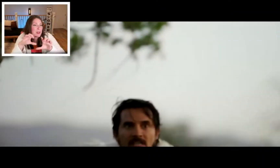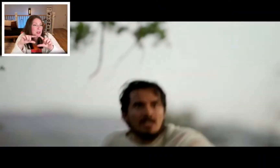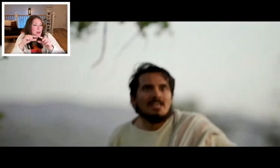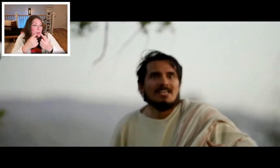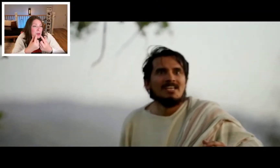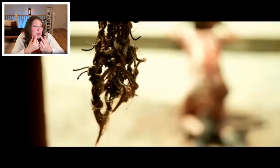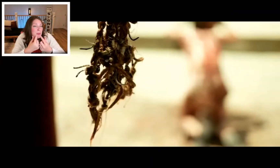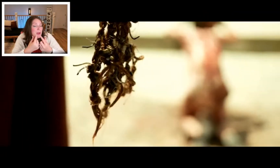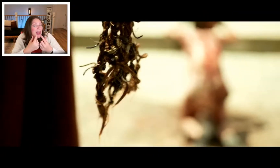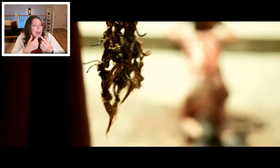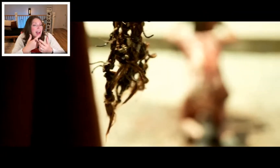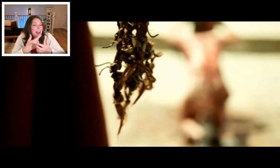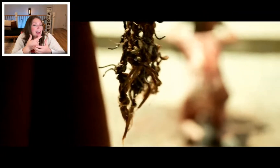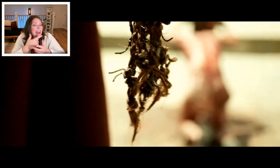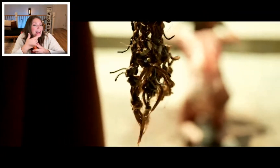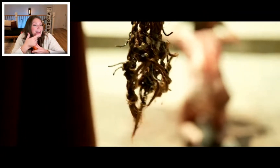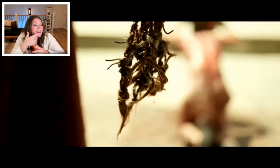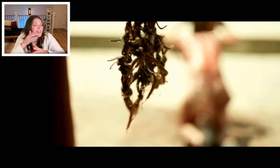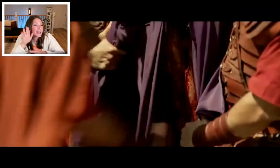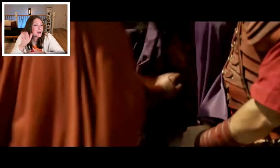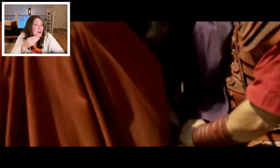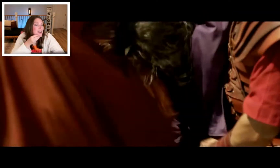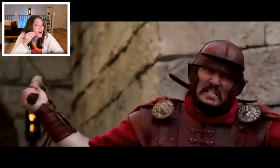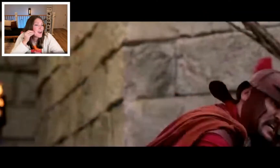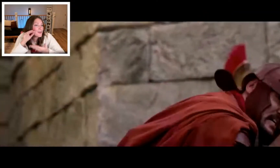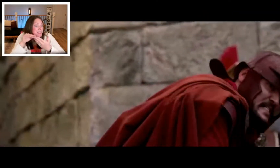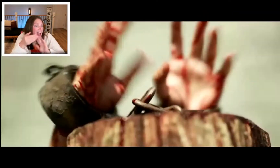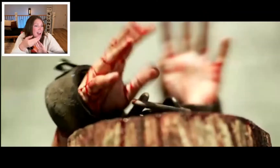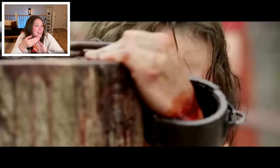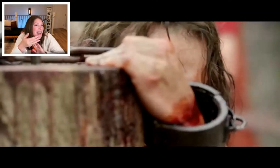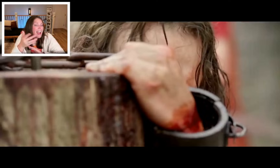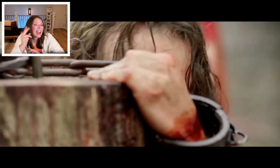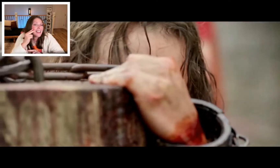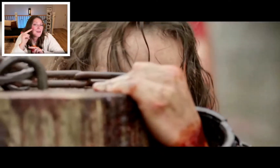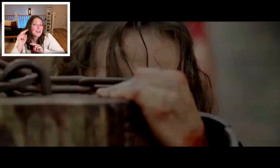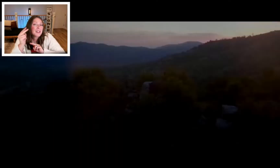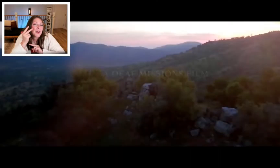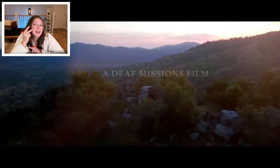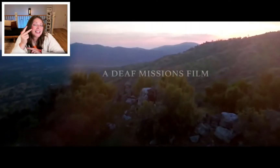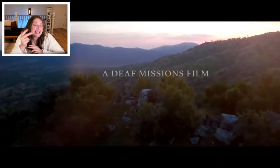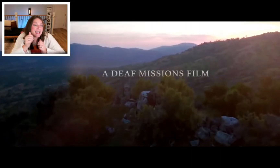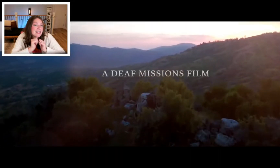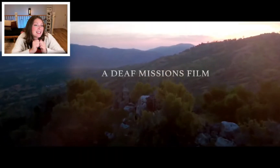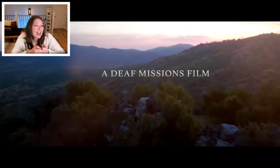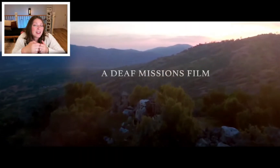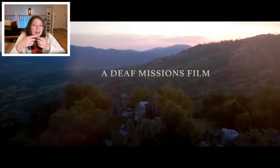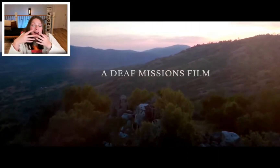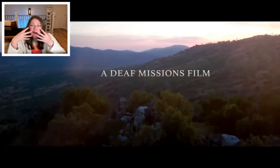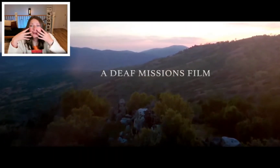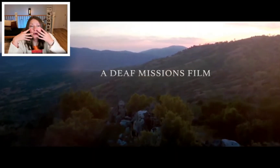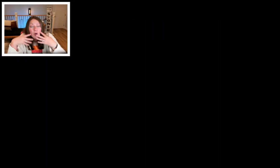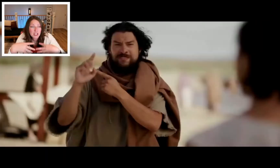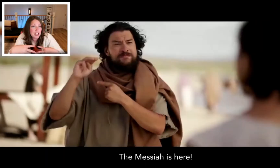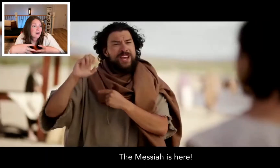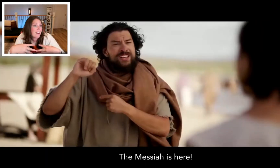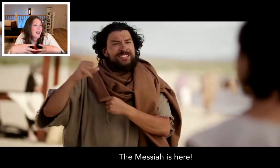a group in her hometown, and they went to go and see it together. I mean, of course she